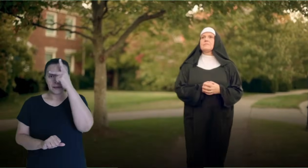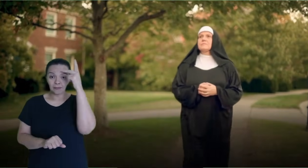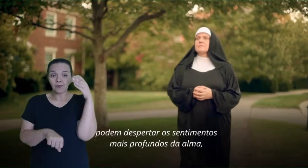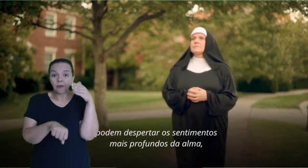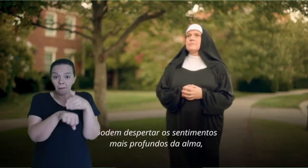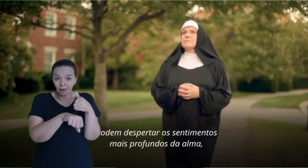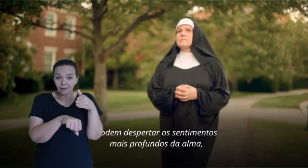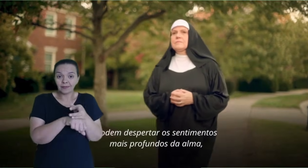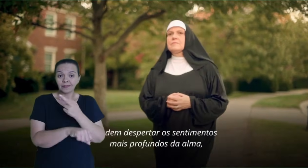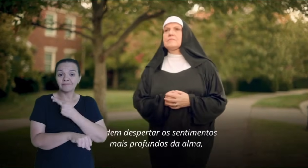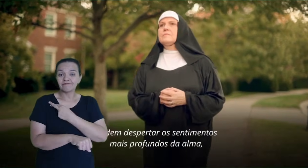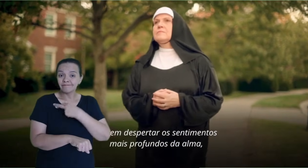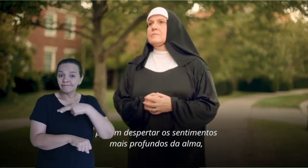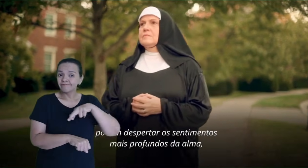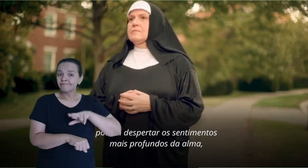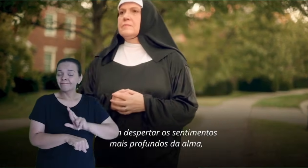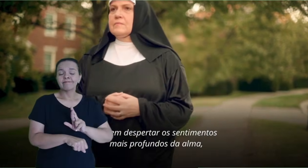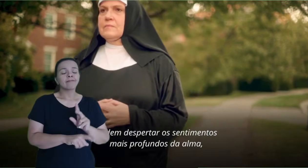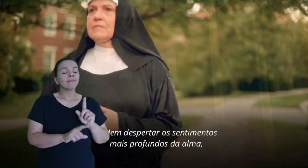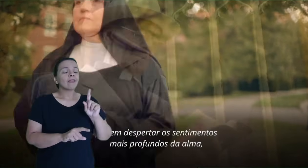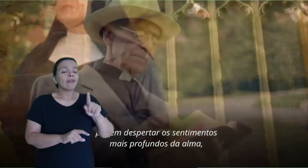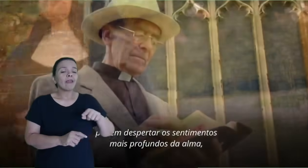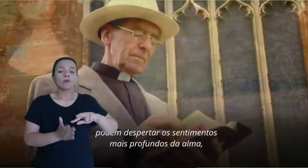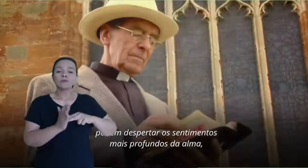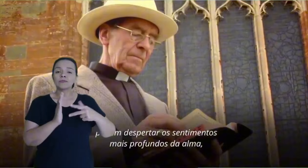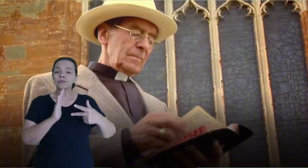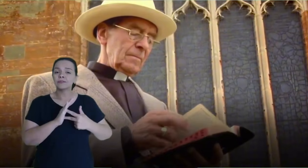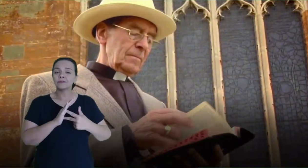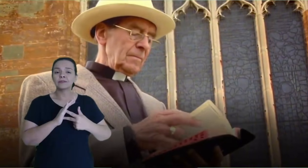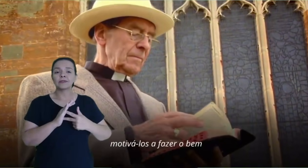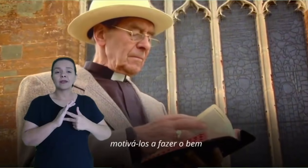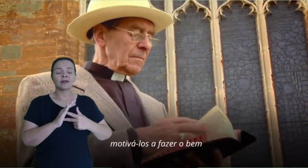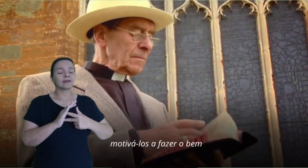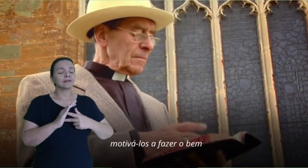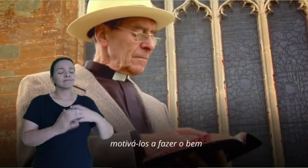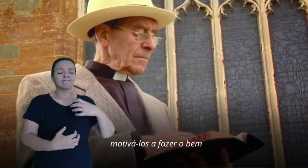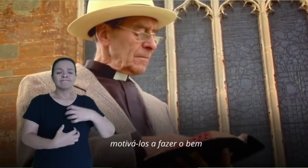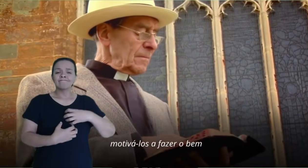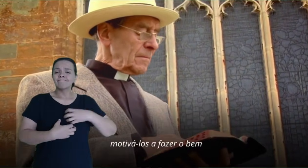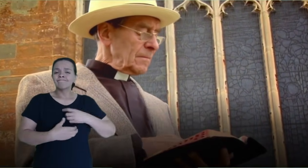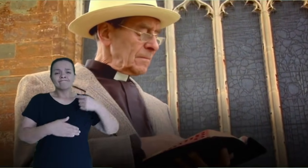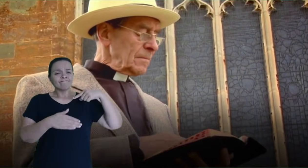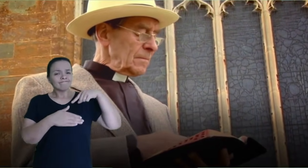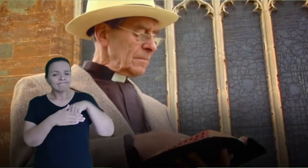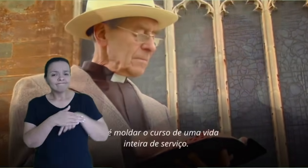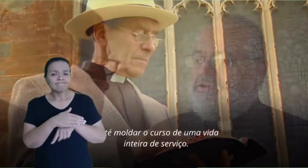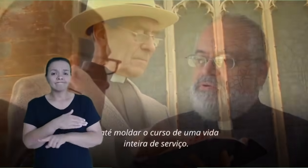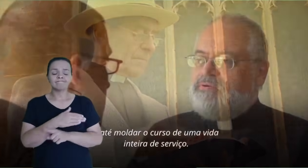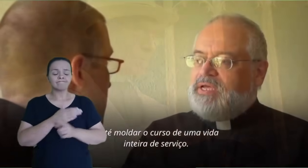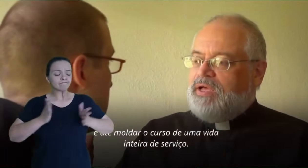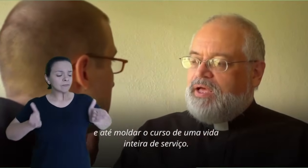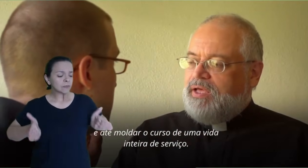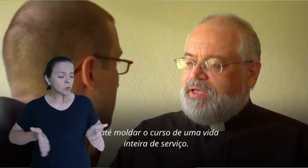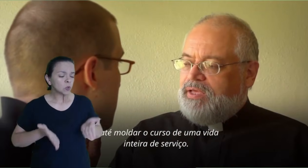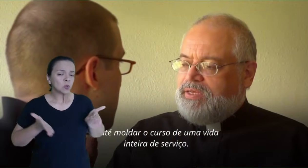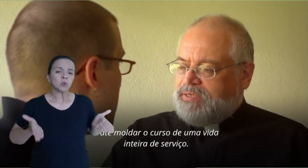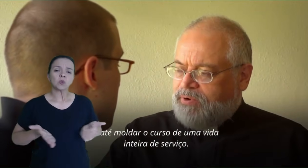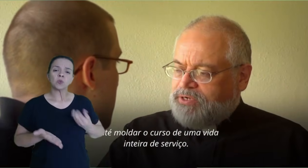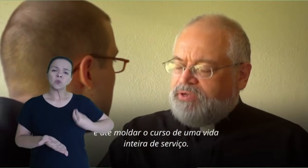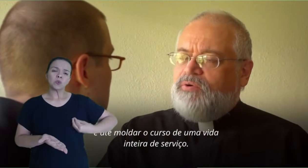can stir the deepest feelings of the soul, motivate them to do good, and even shape the course of a whole